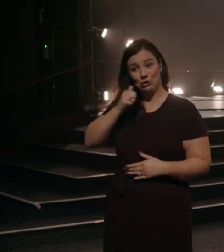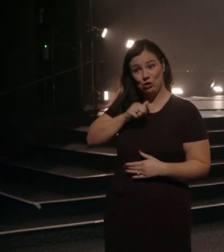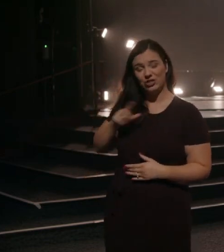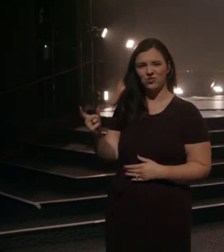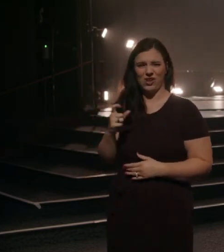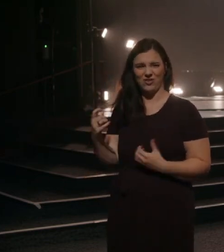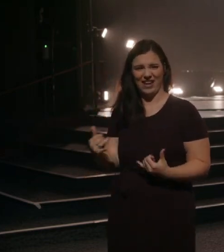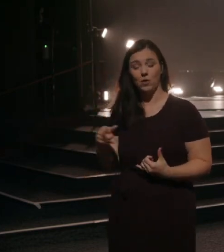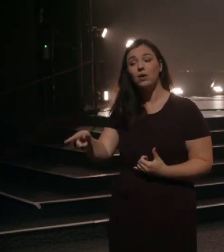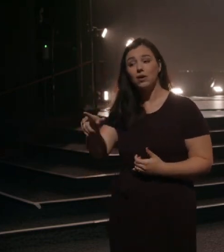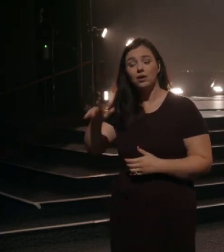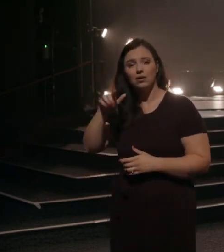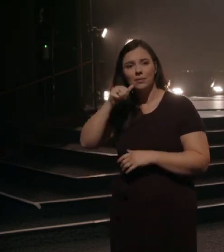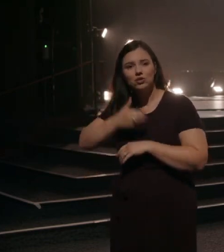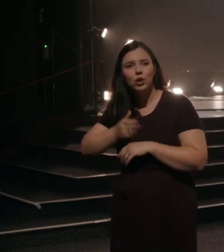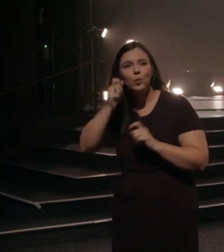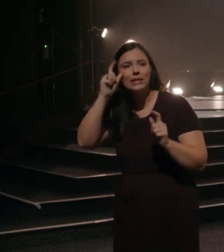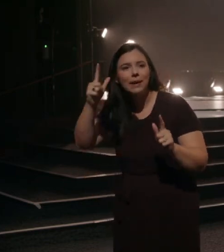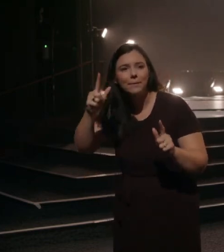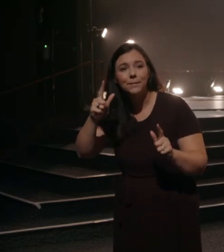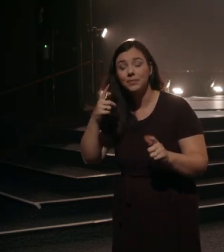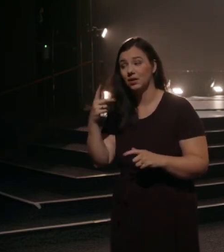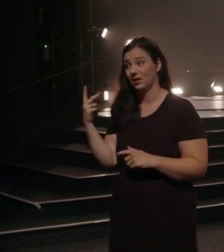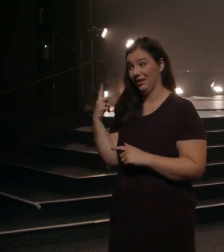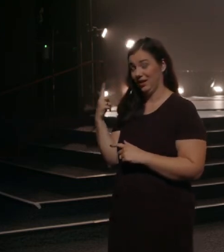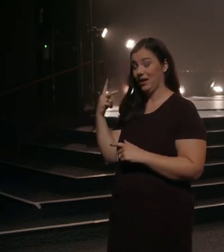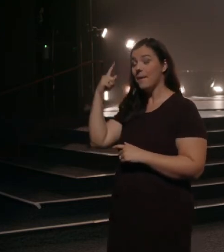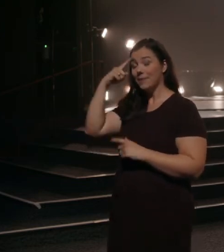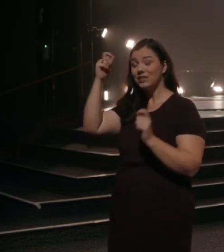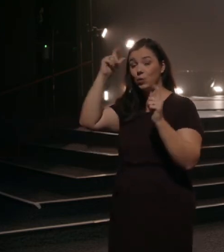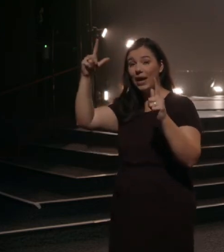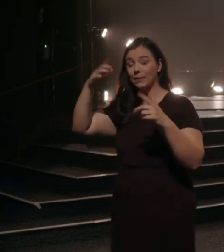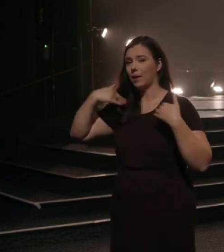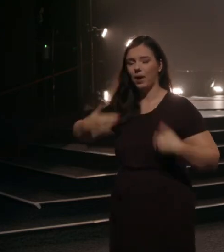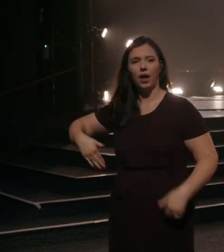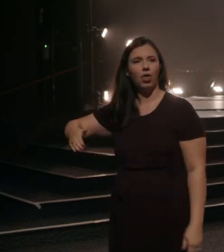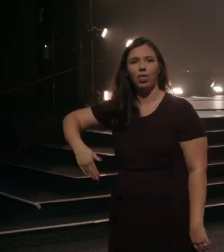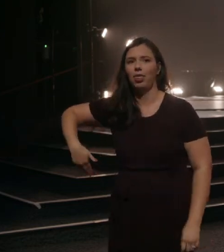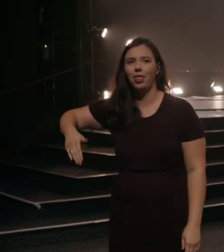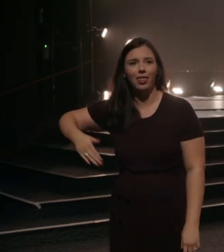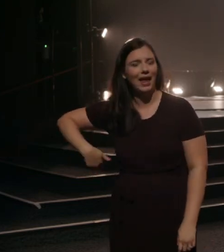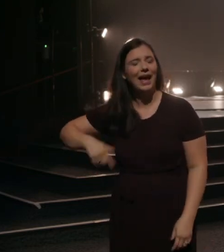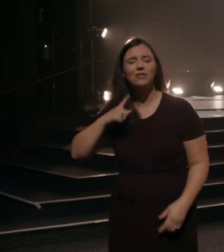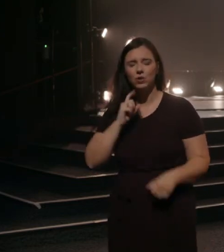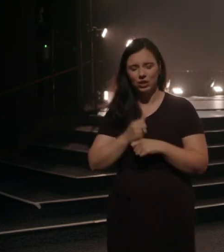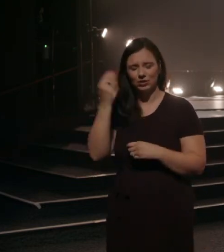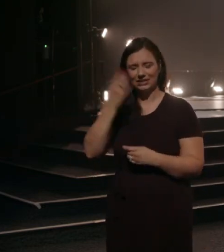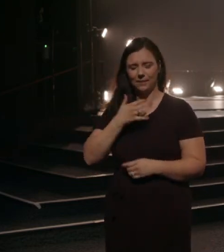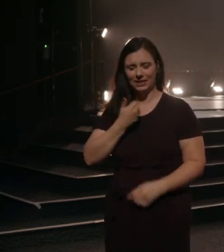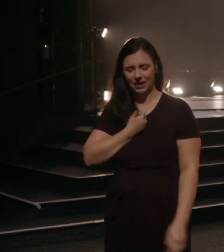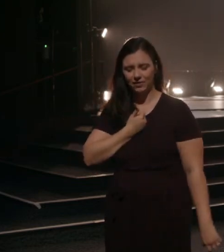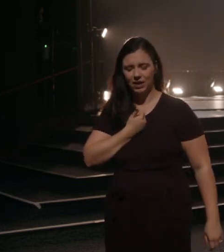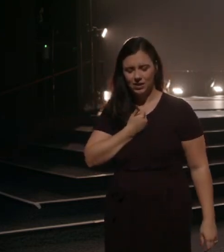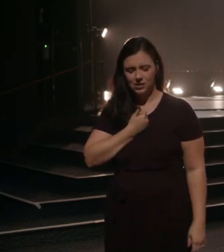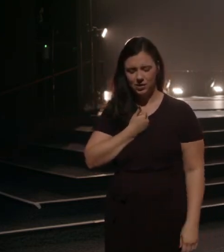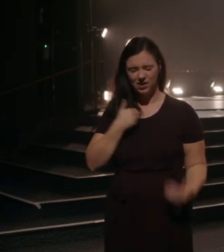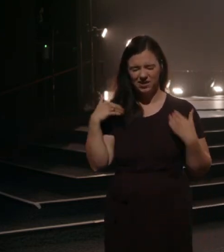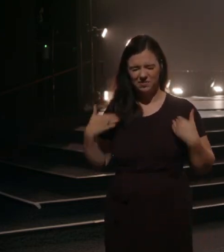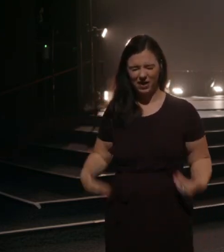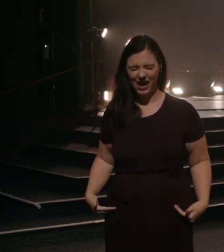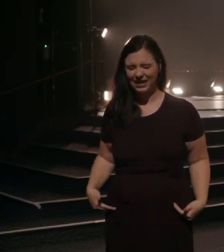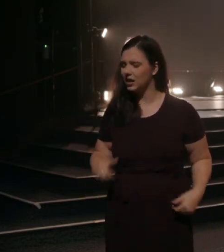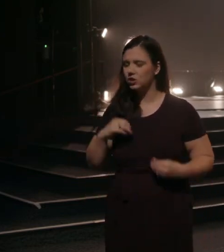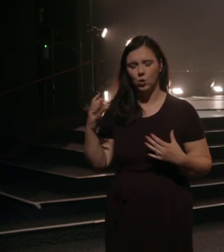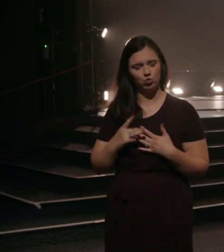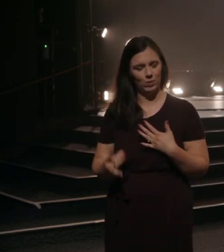and me and my wife have a moment where our mind is awake, but our body is not. And we have to literally say to ourselves, body, you don't